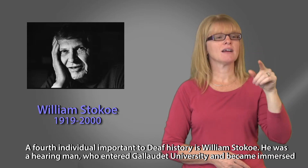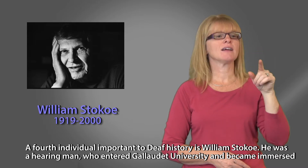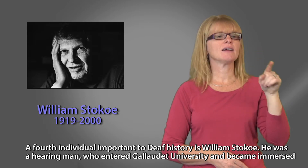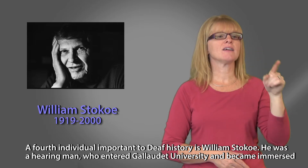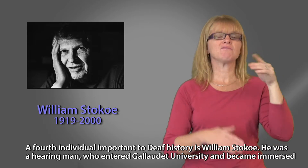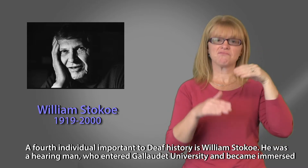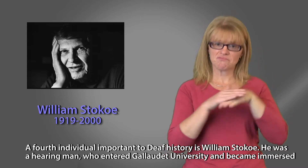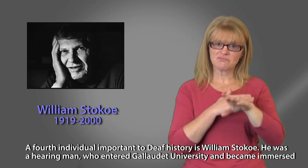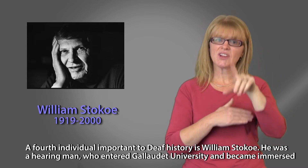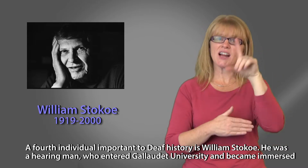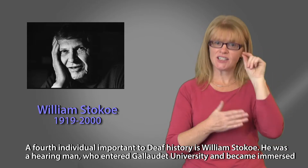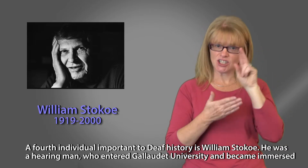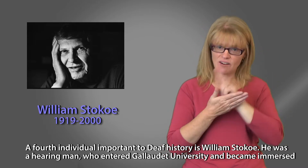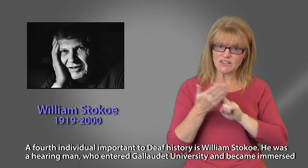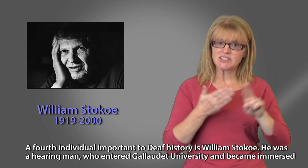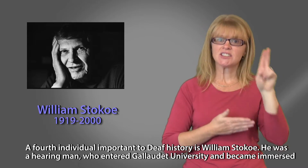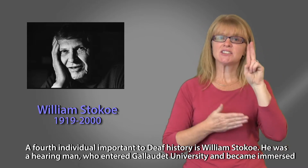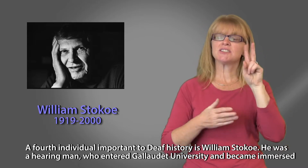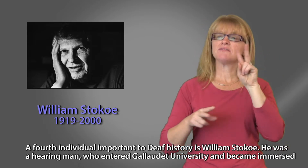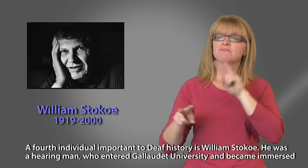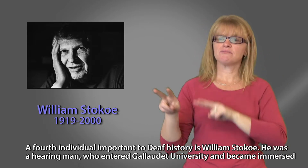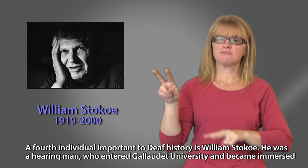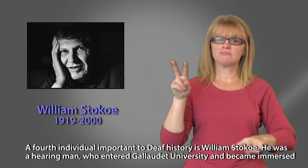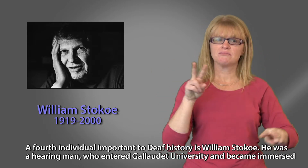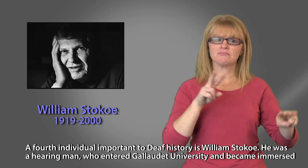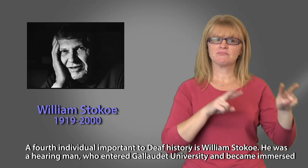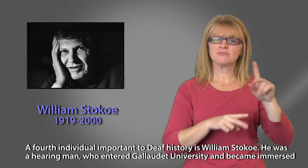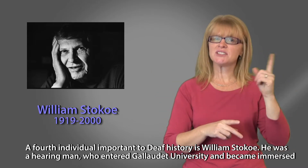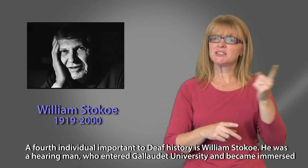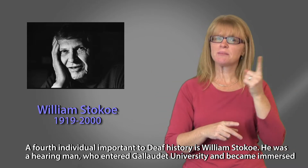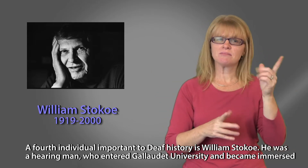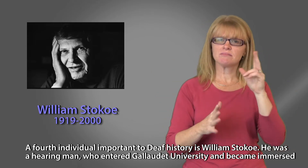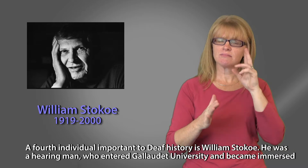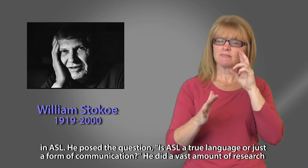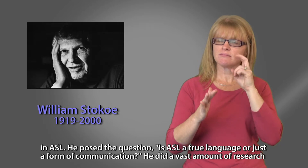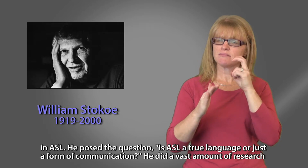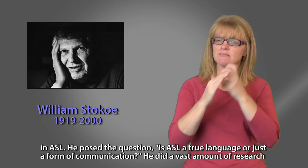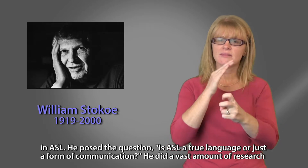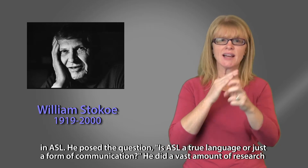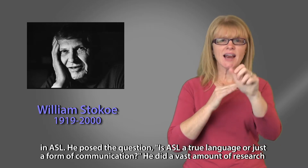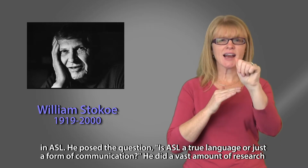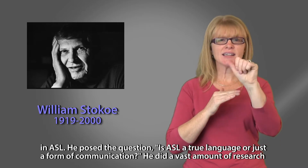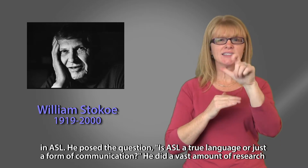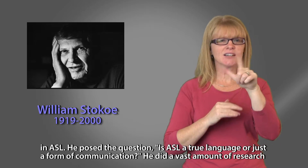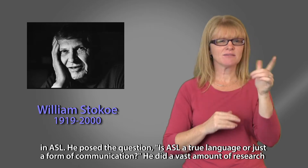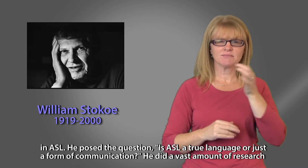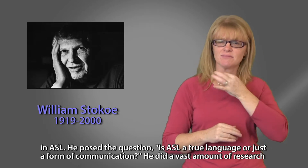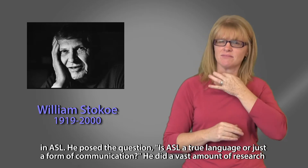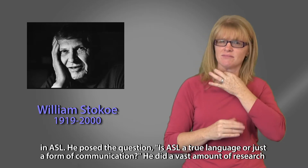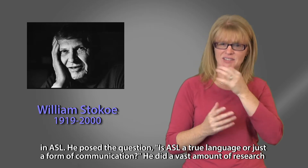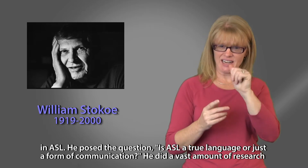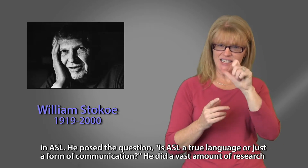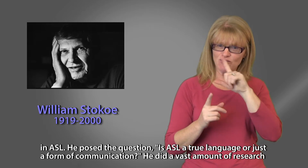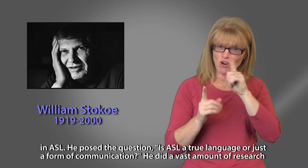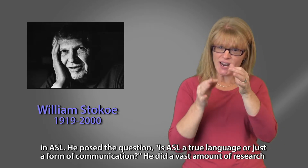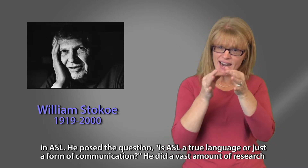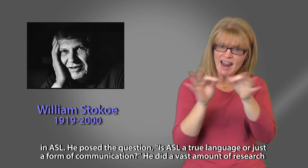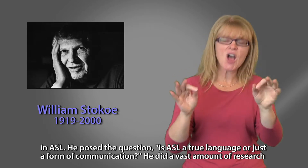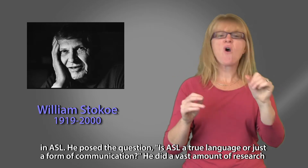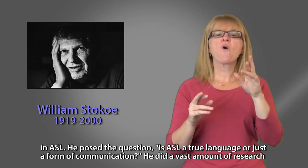that entered Gallaudet University and became immersed in ASL. He posed the question,